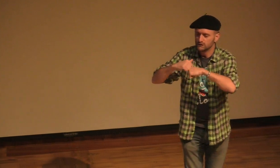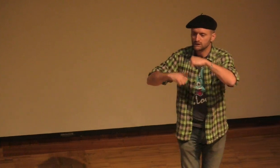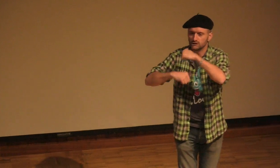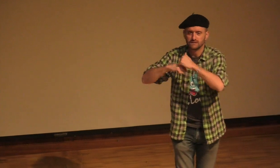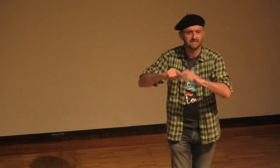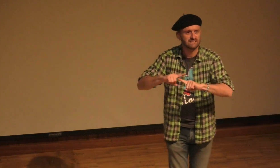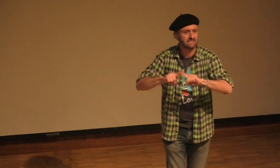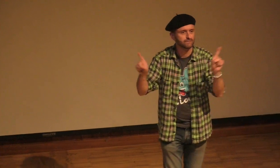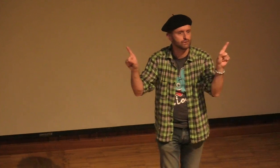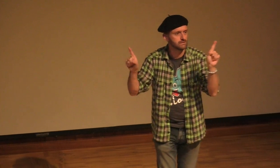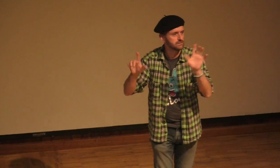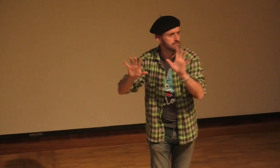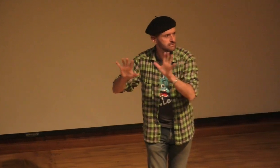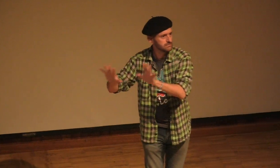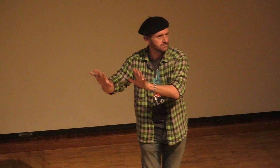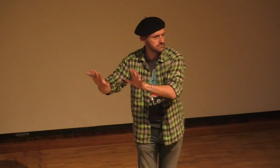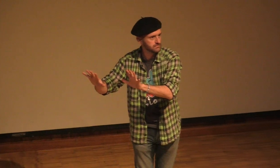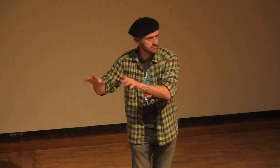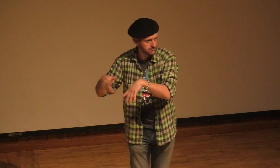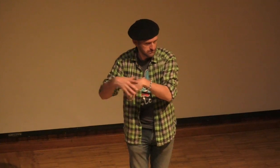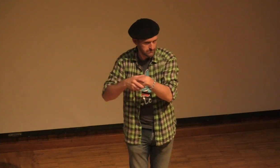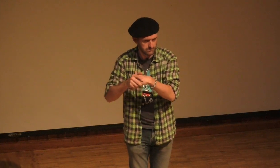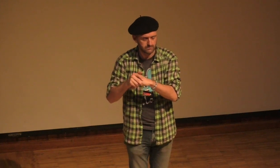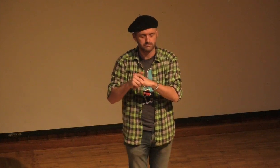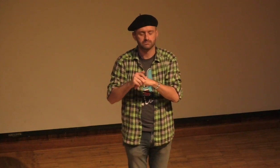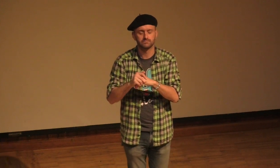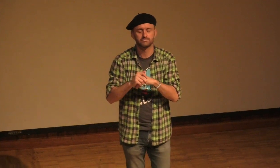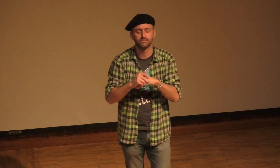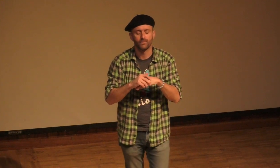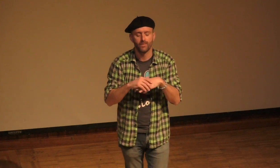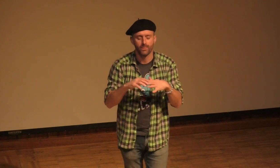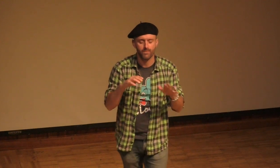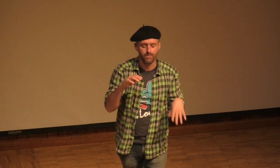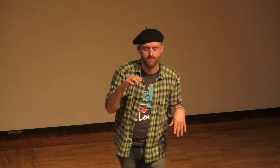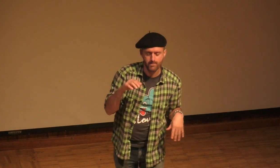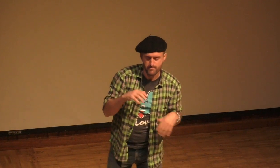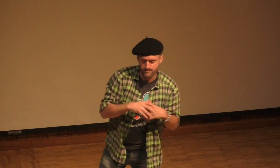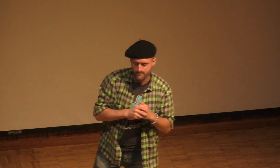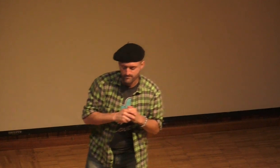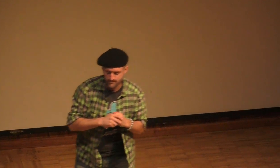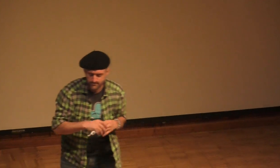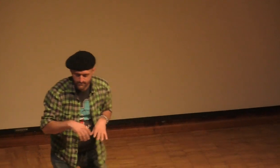timing. It's different than the language that's based on the English word structure.